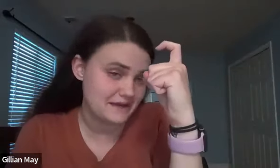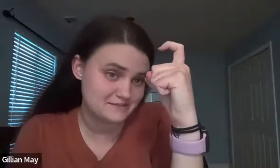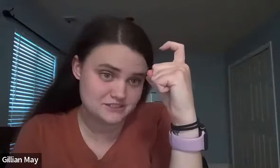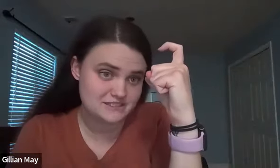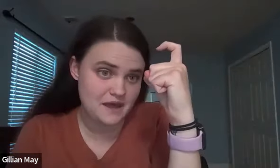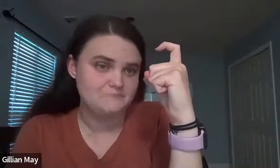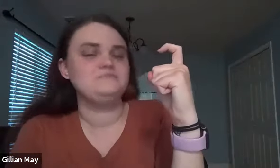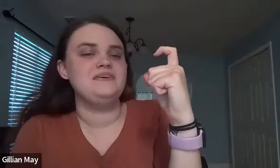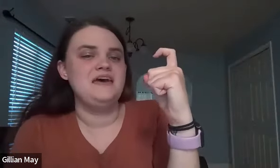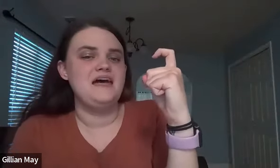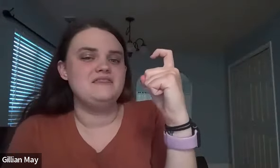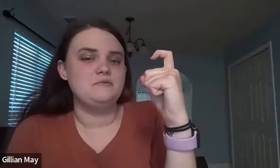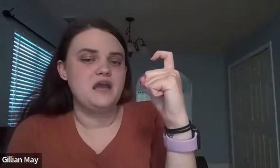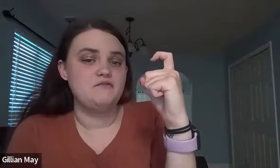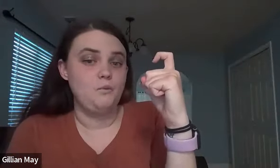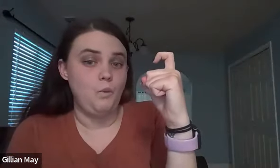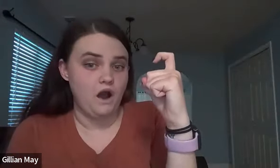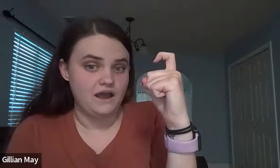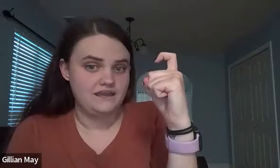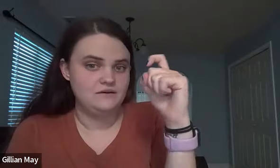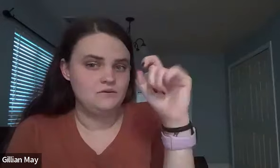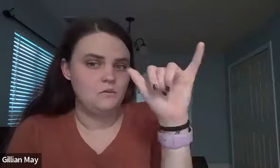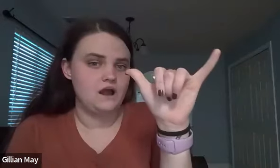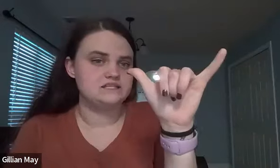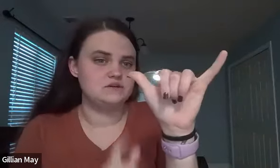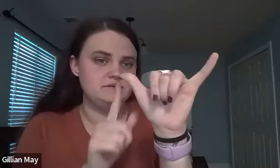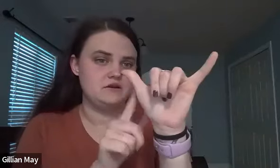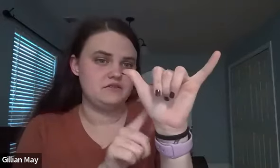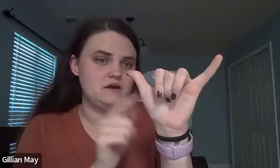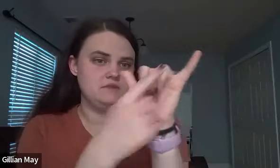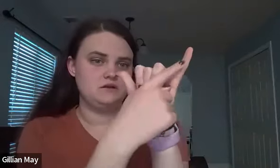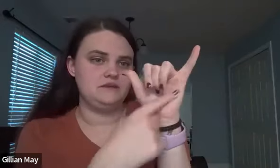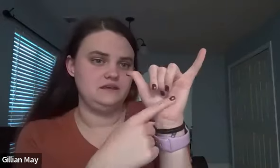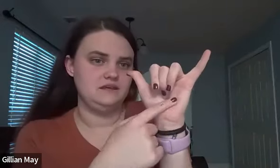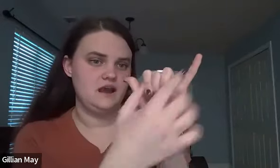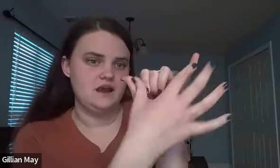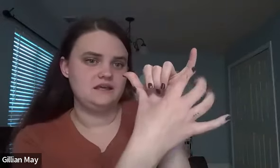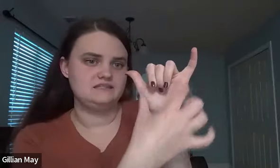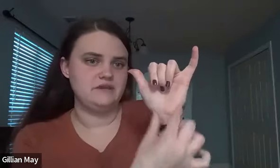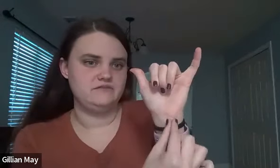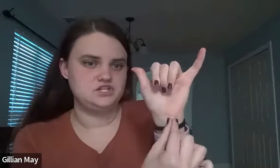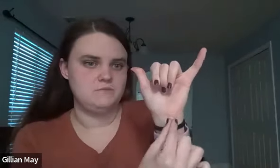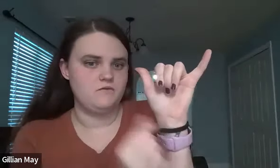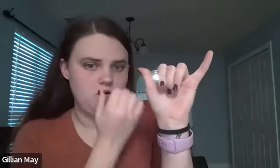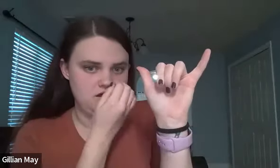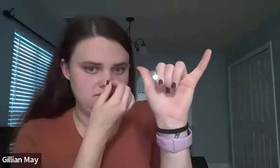X marks the spot. Then we have Y. Y is going to be our thumb and our pinky. It's making the shape of a Y.